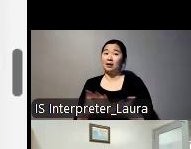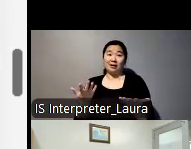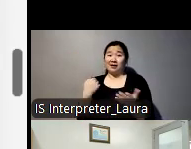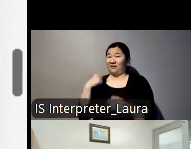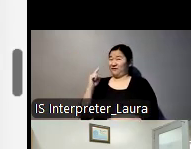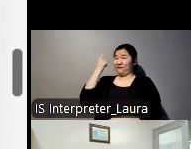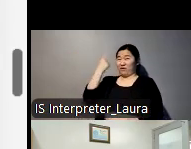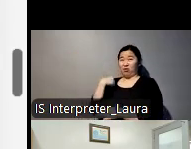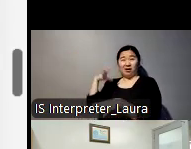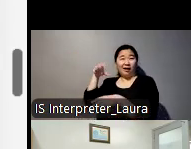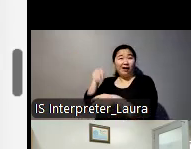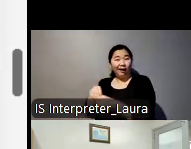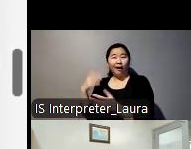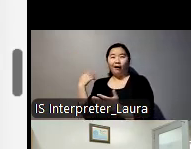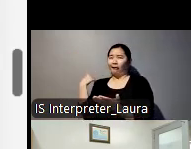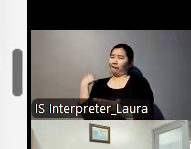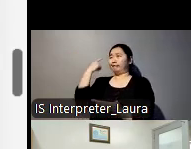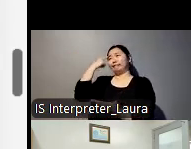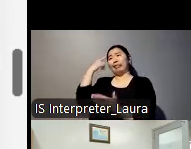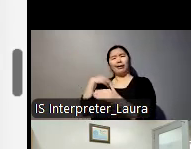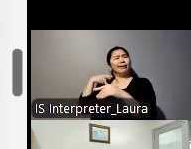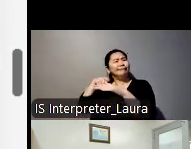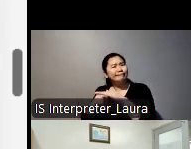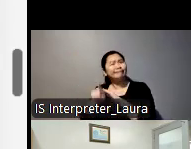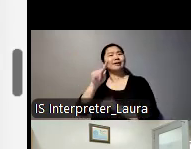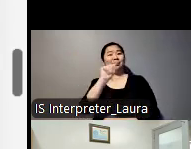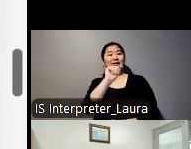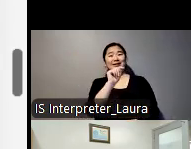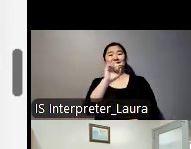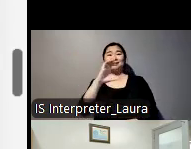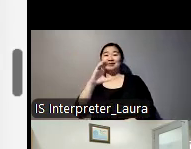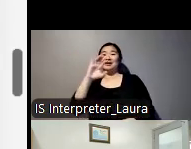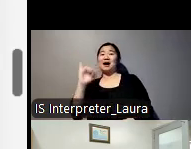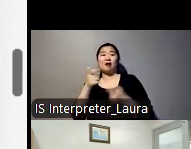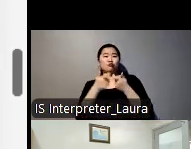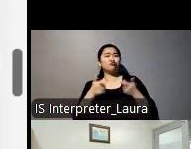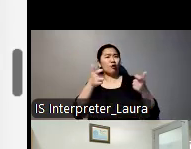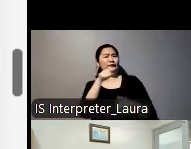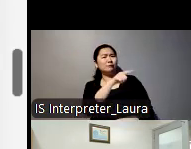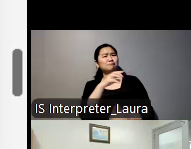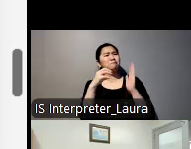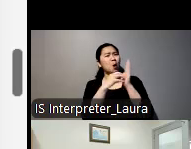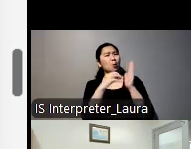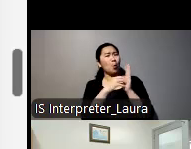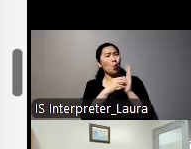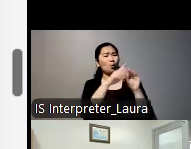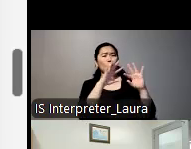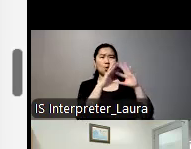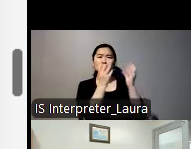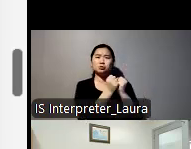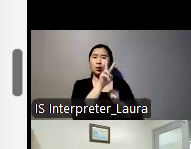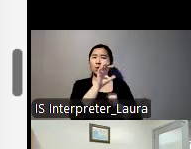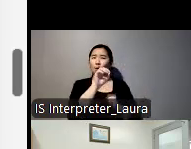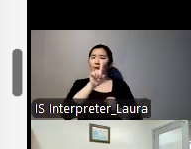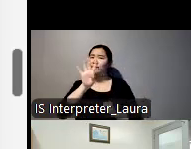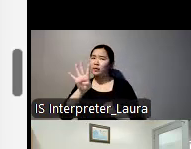like Thailand and Philippines advocated in their country to stand against making mental health law in